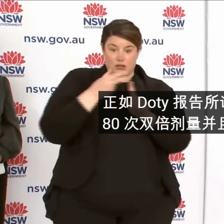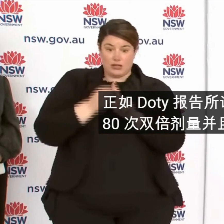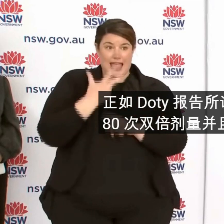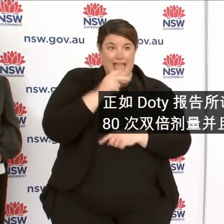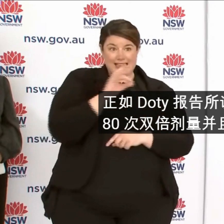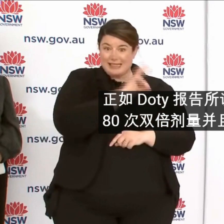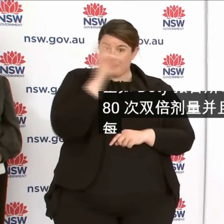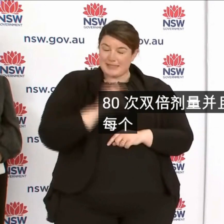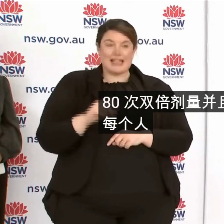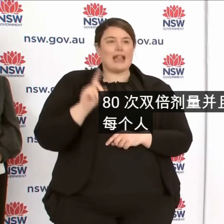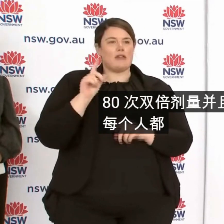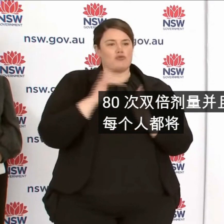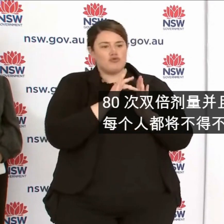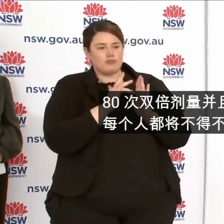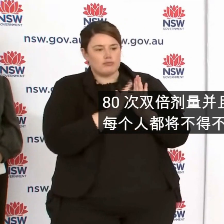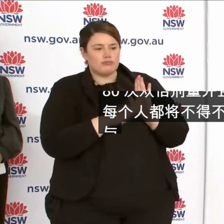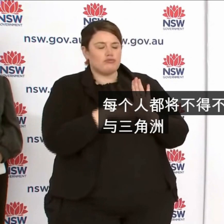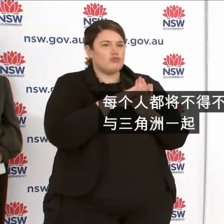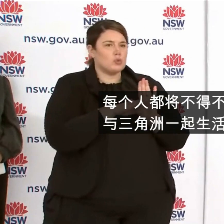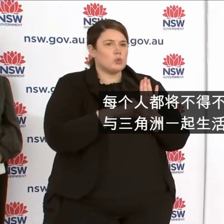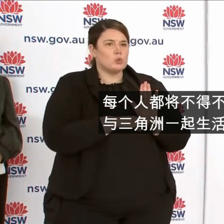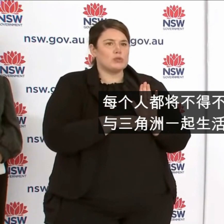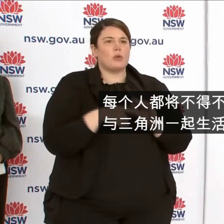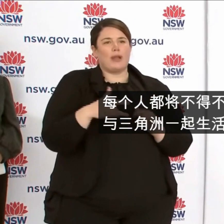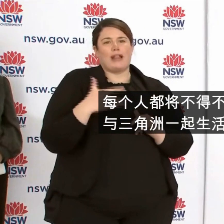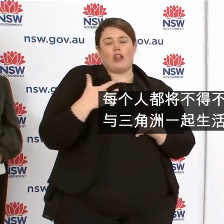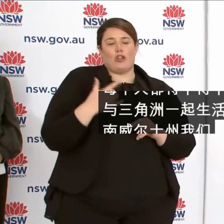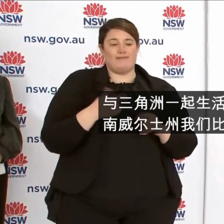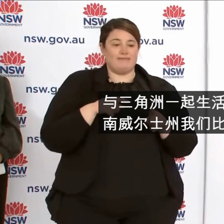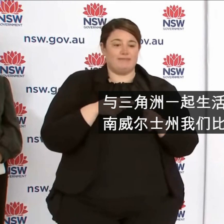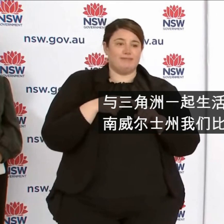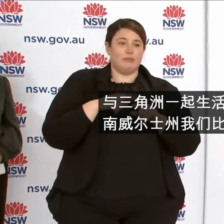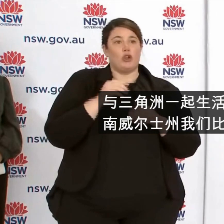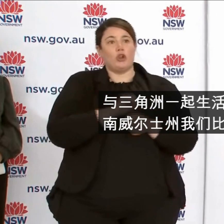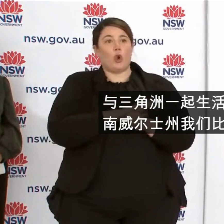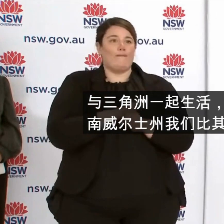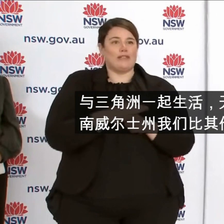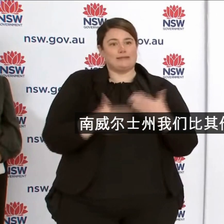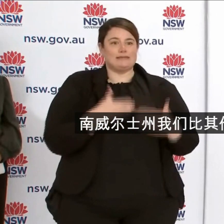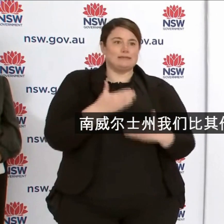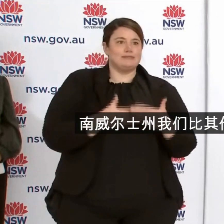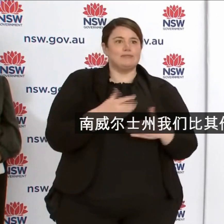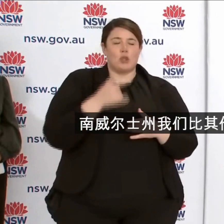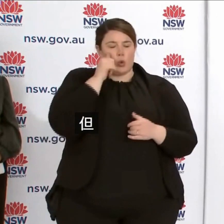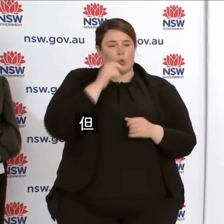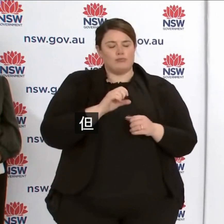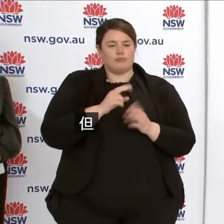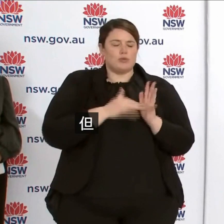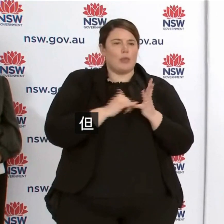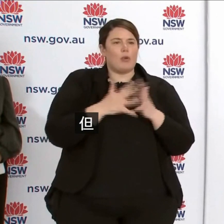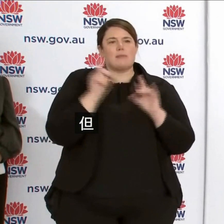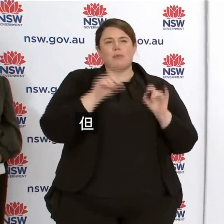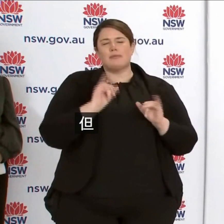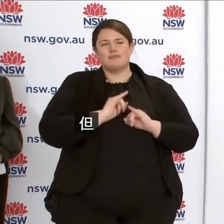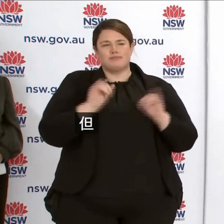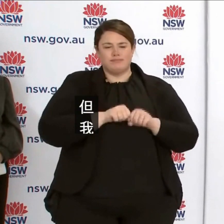to open up, everybody's going to have to learn to live with Delta. Admittedly, in New South Wales, we're learning that earlier than others. But having said